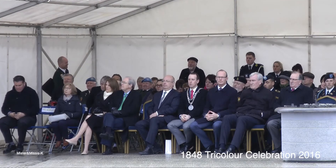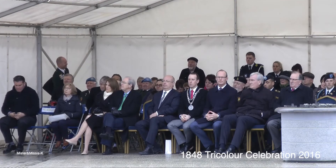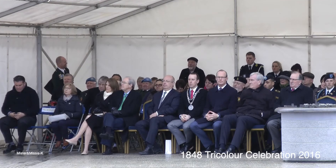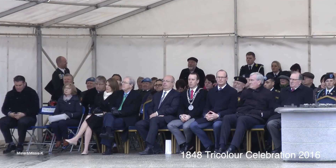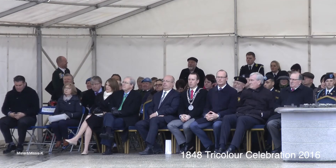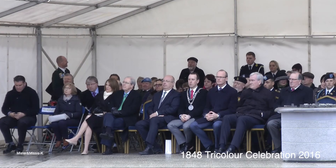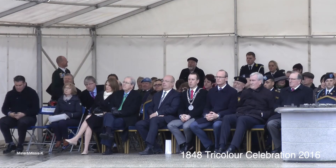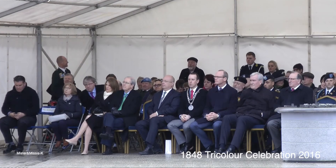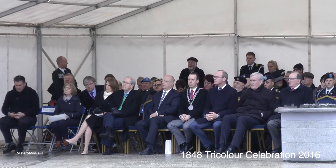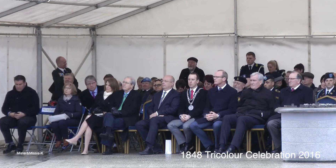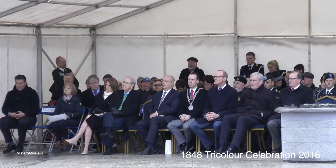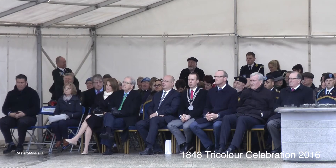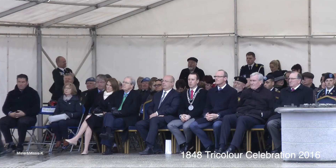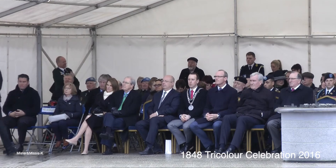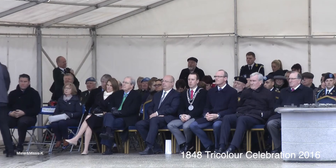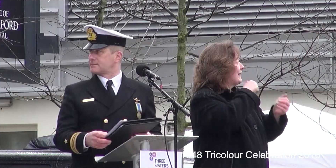last letter before he left Ireland.